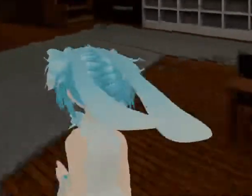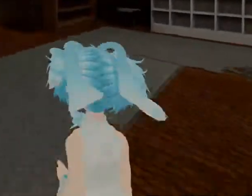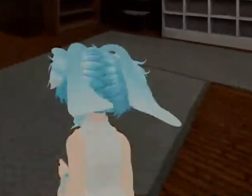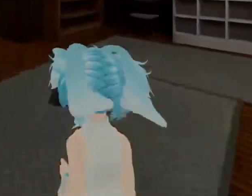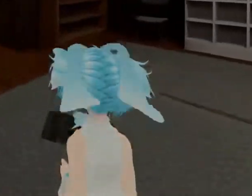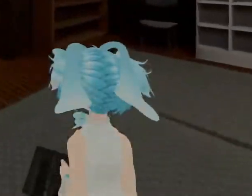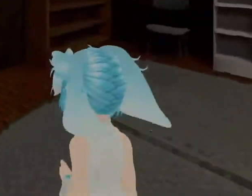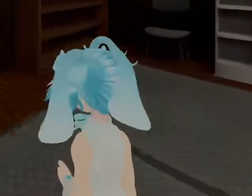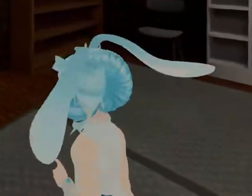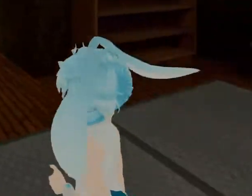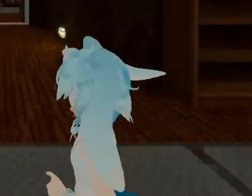Well, Caden's